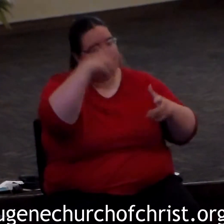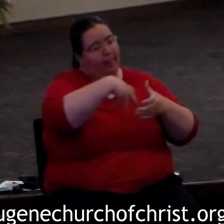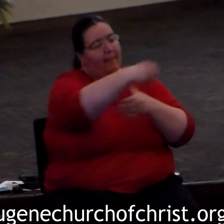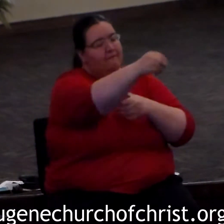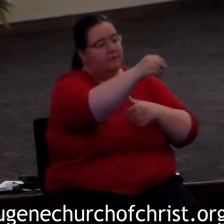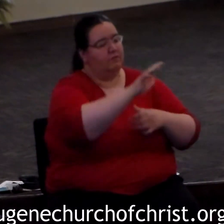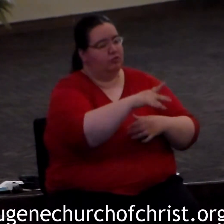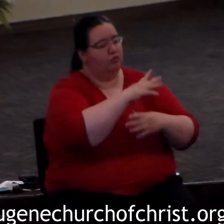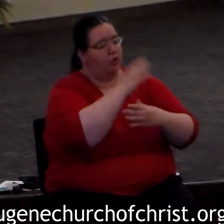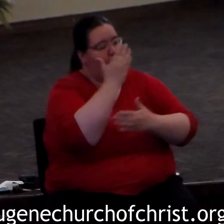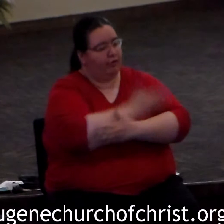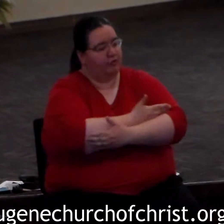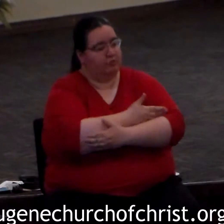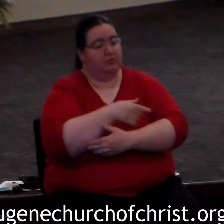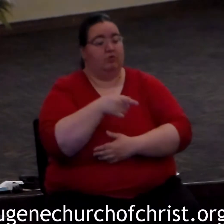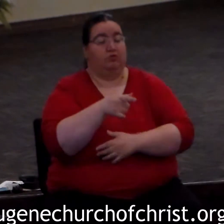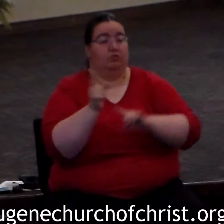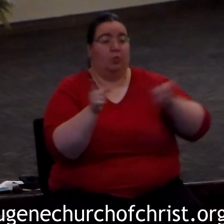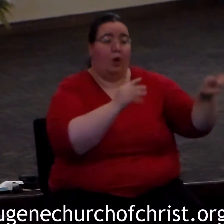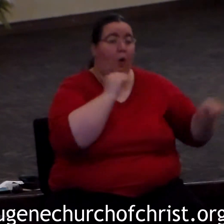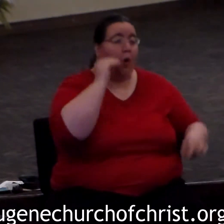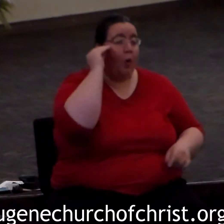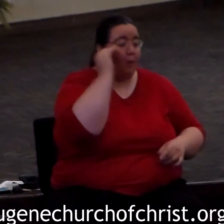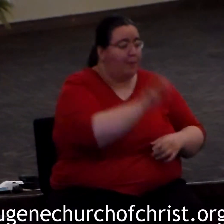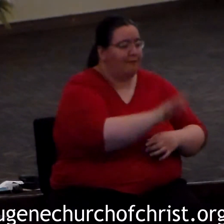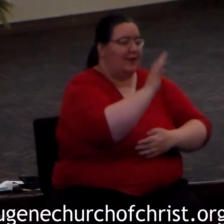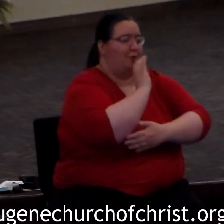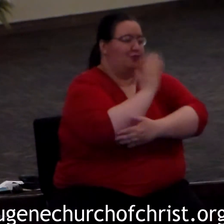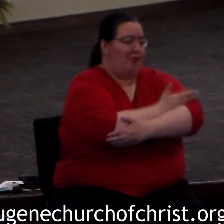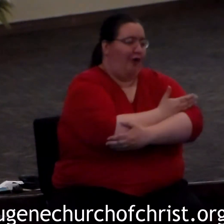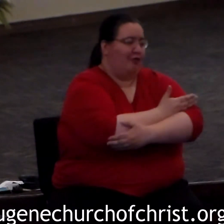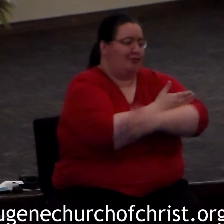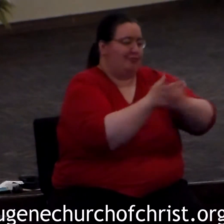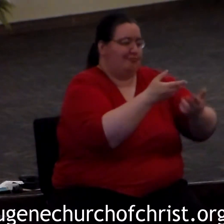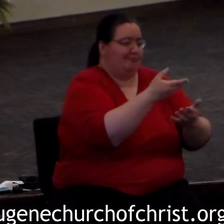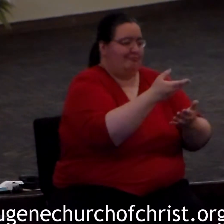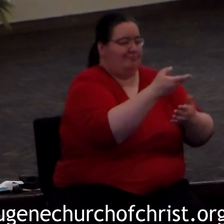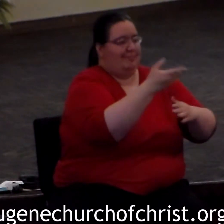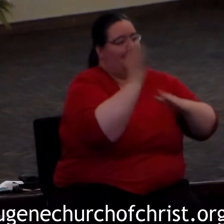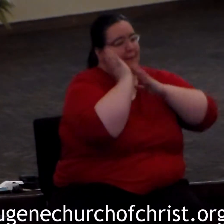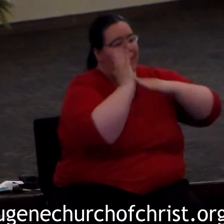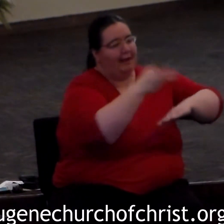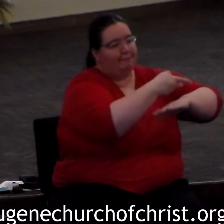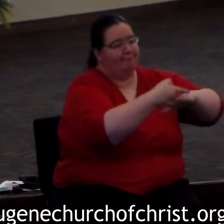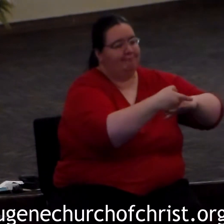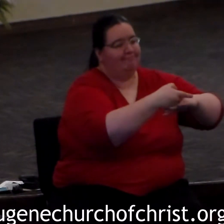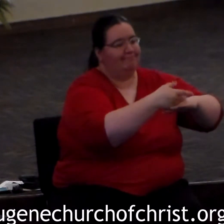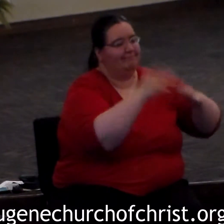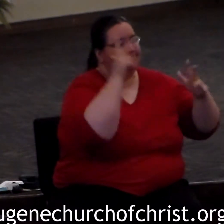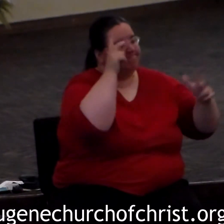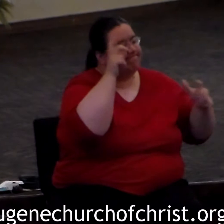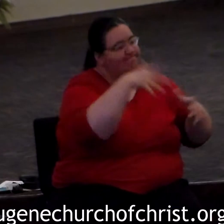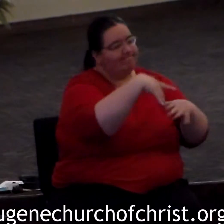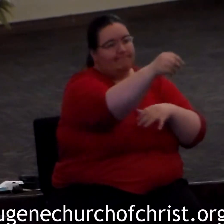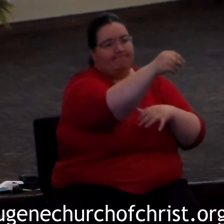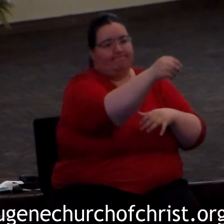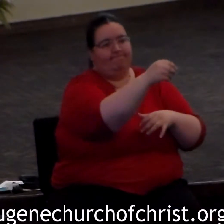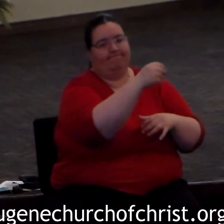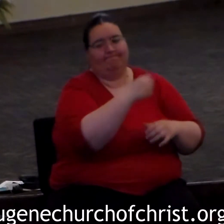gone. And so I asked the question, what does this tell us about Jesus? Because when I look at Jesus, and you start at John chapter 1 when it says that in the beginning